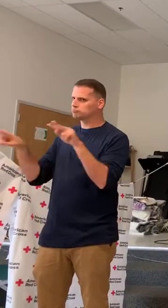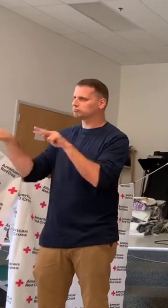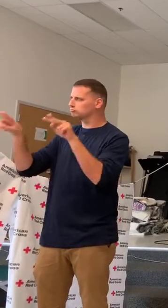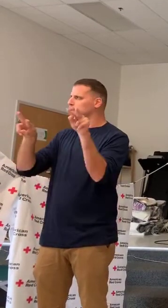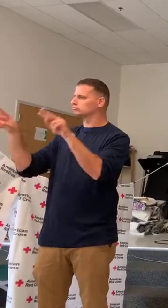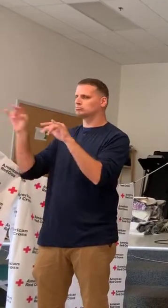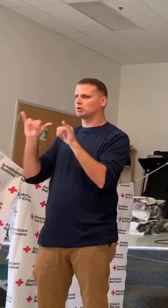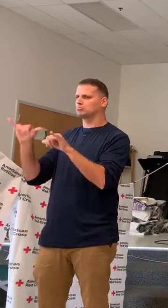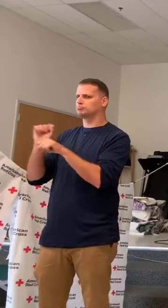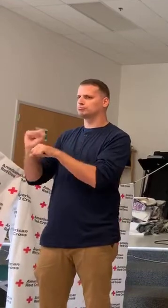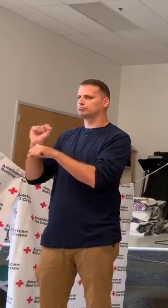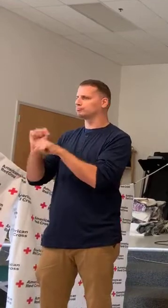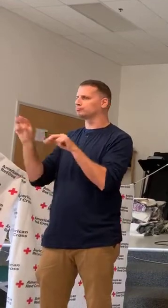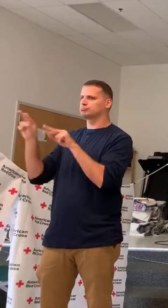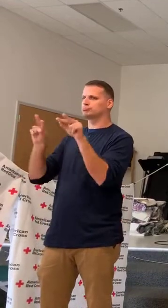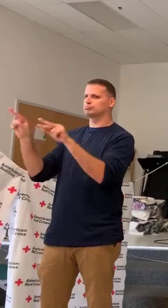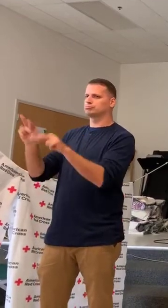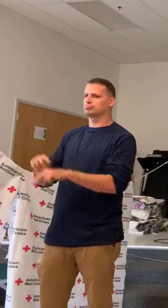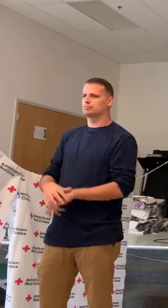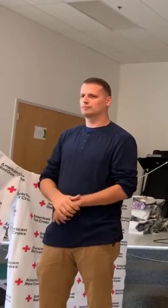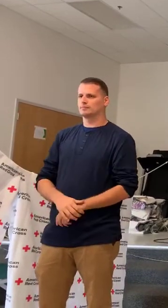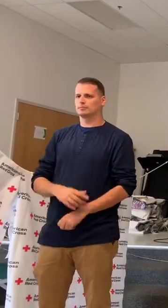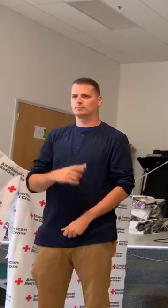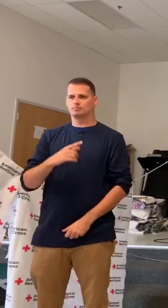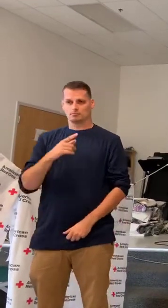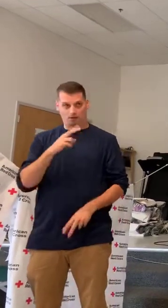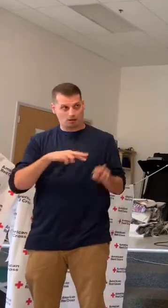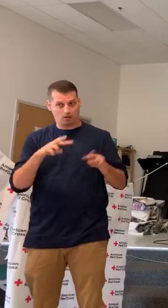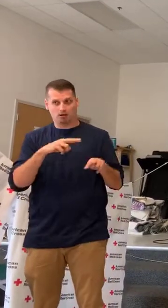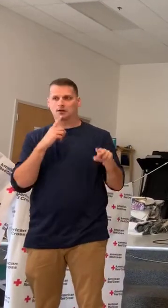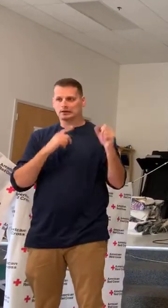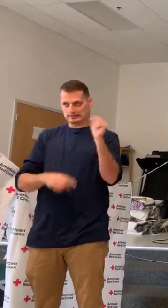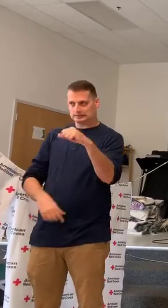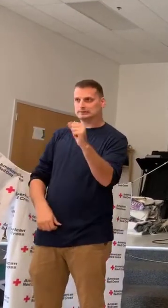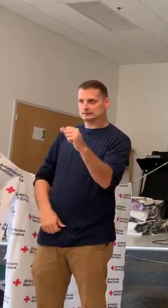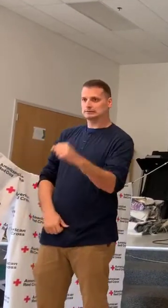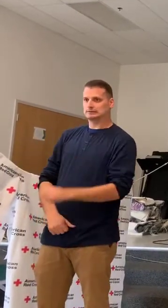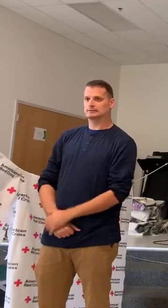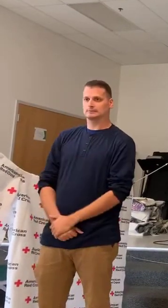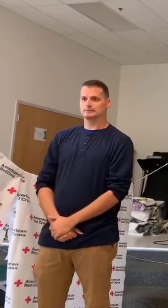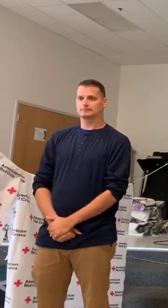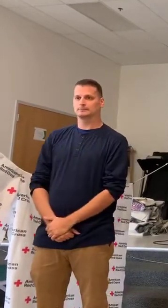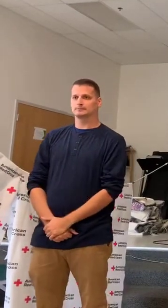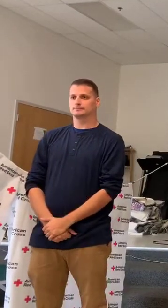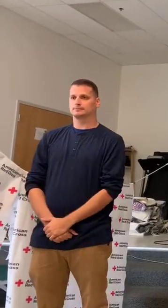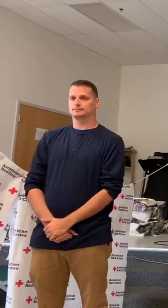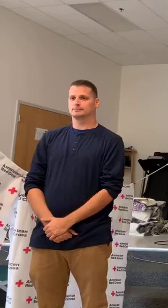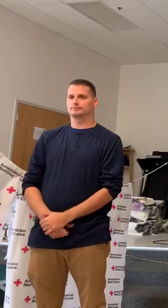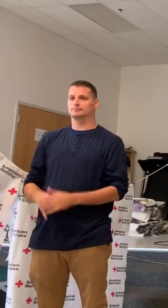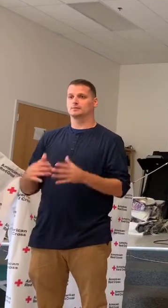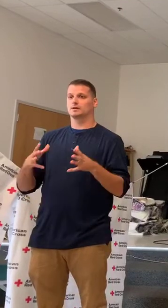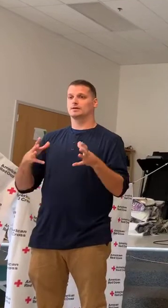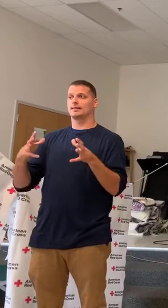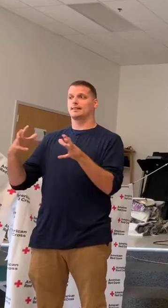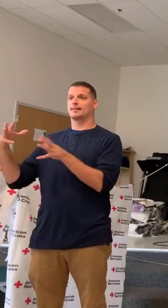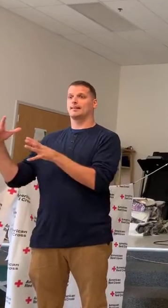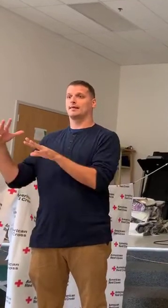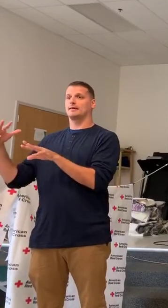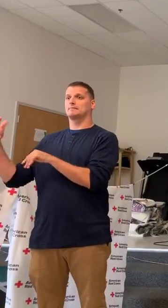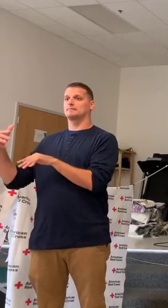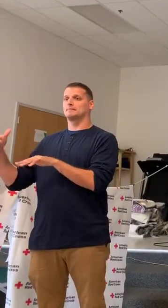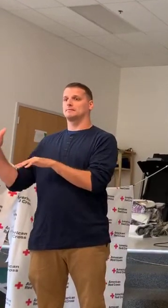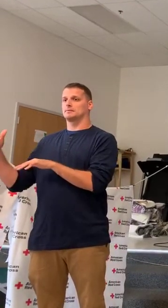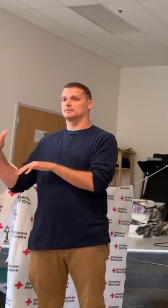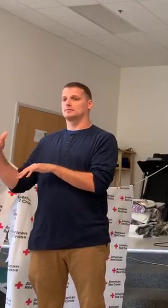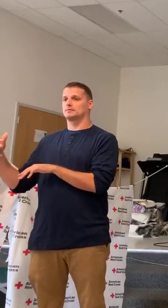Yes. Like I said, the main group of us are leaving, but you guys have always had local troopers here. We're